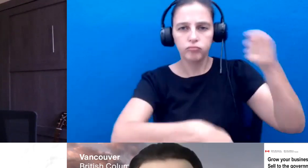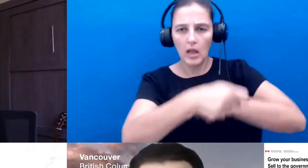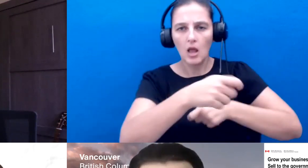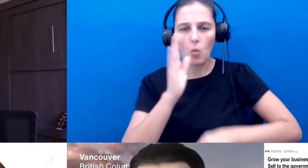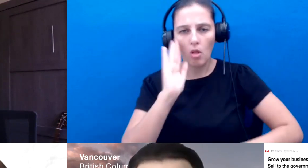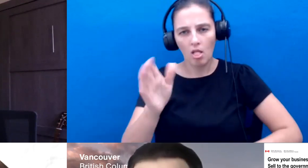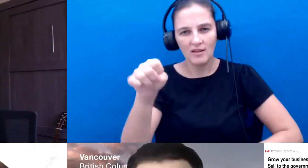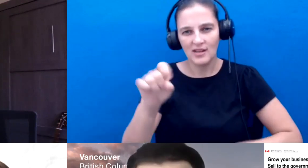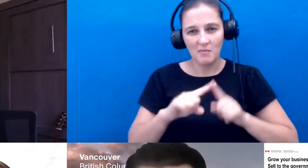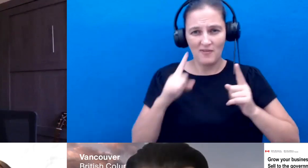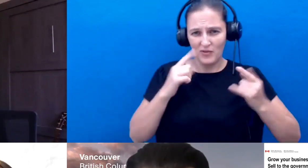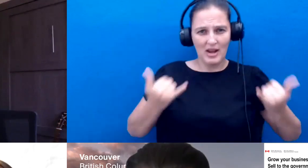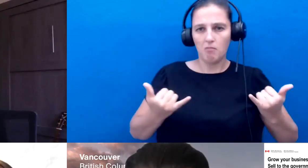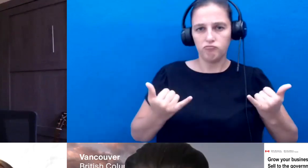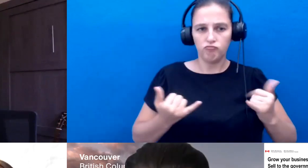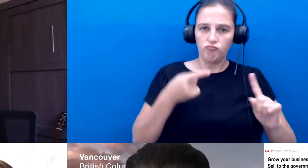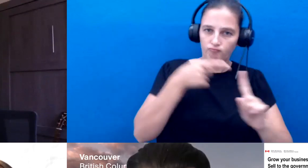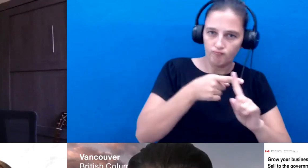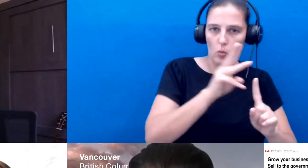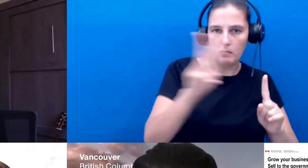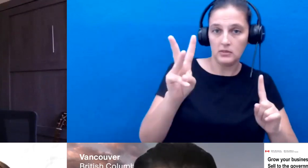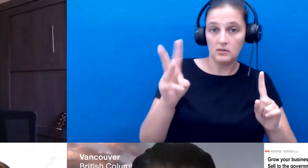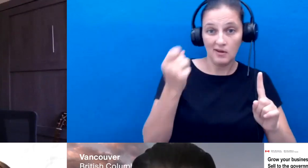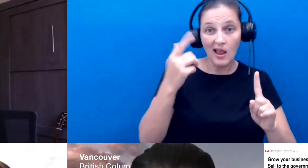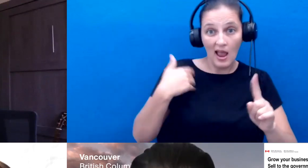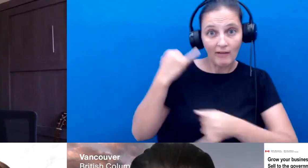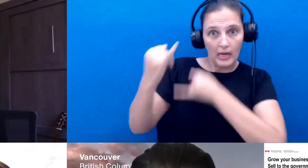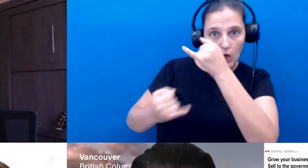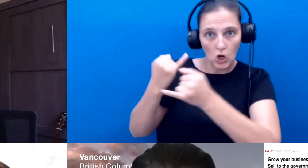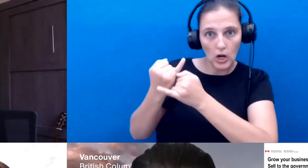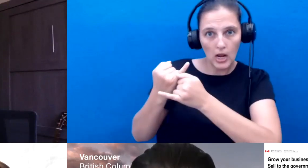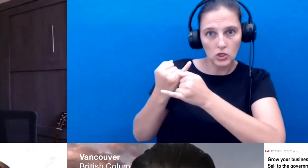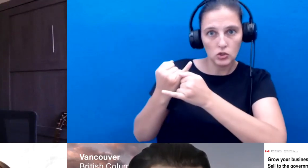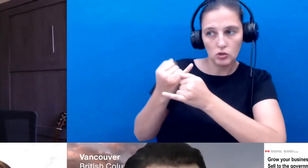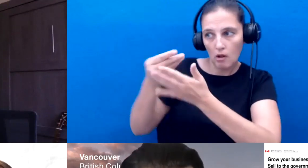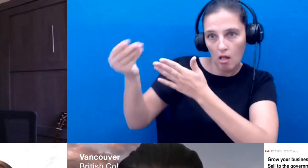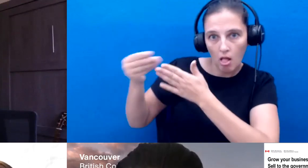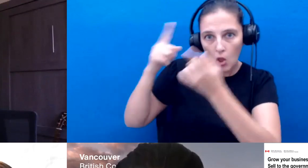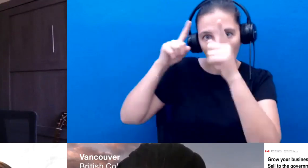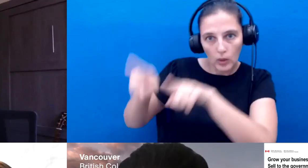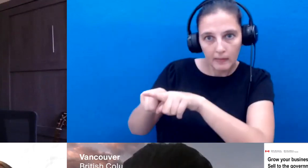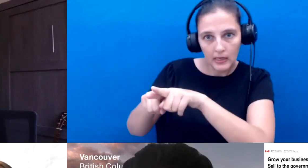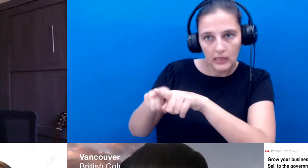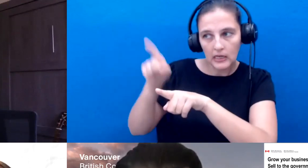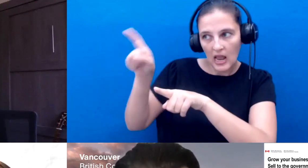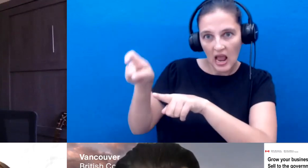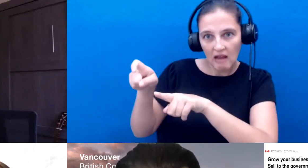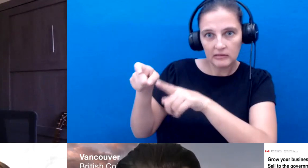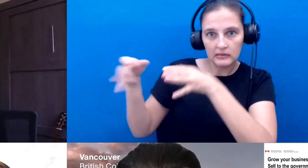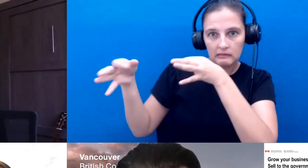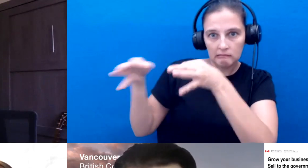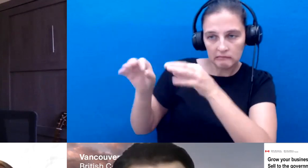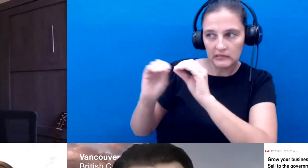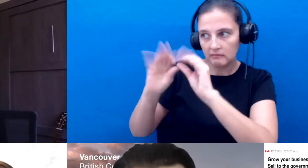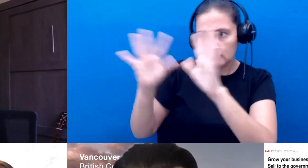we have, international trade agreements that must specify where our tenders get released, and it until it changes to